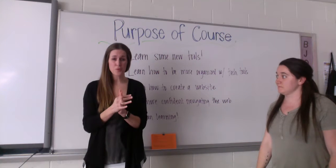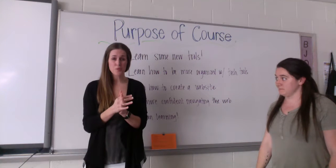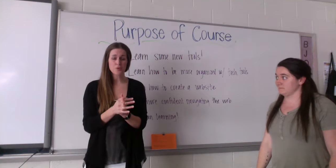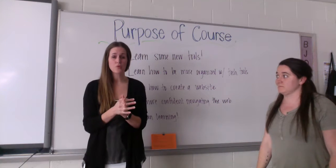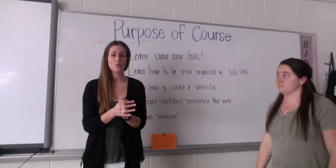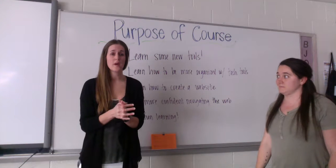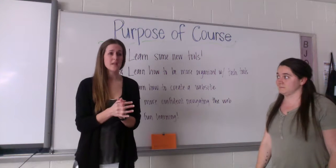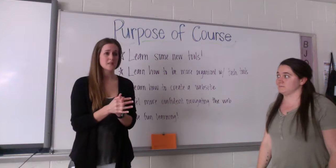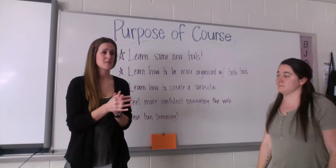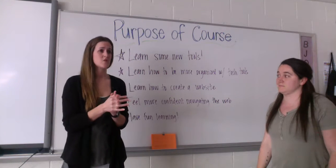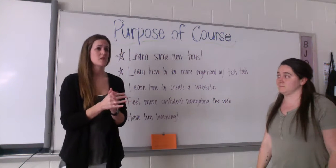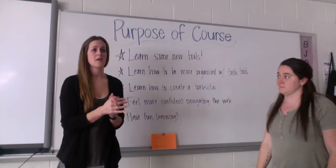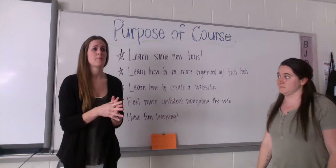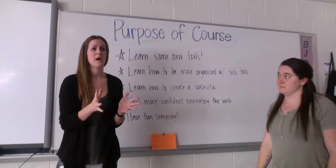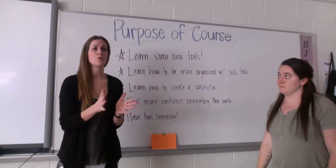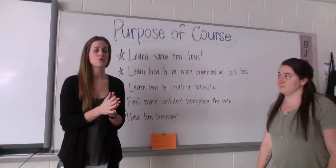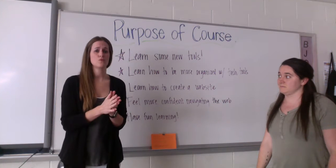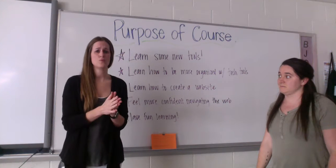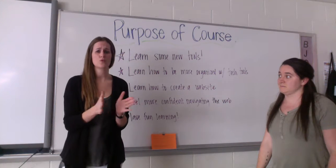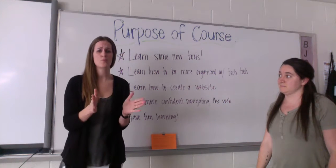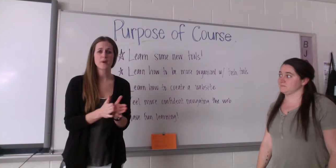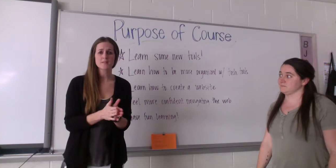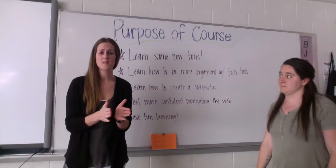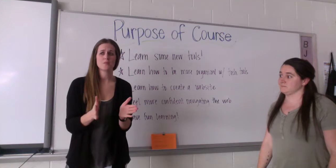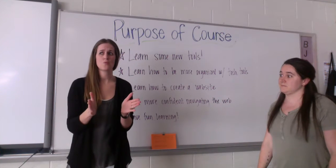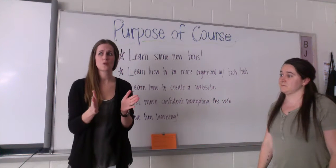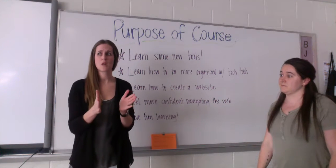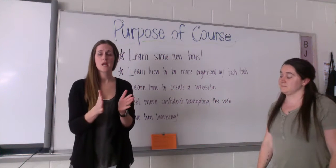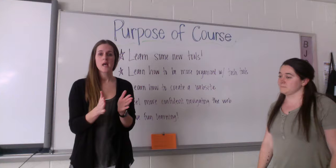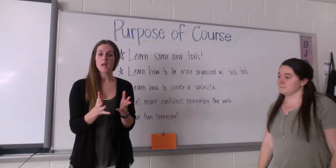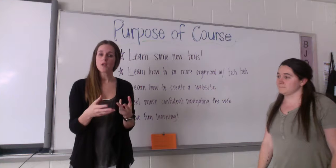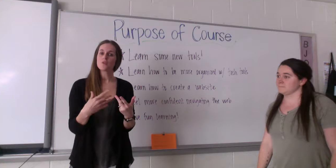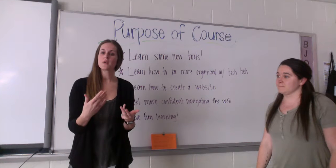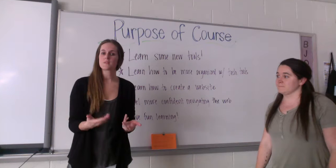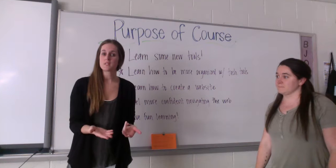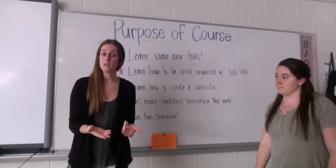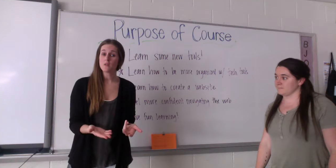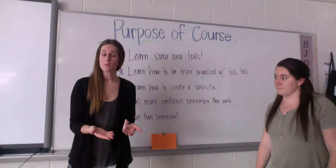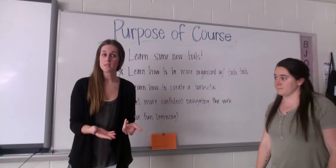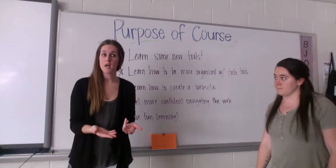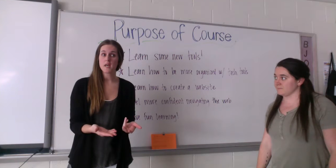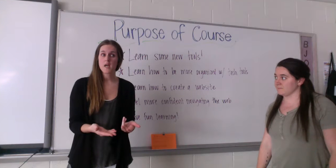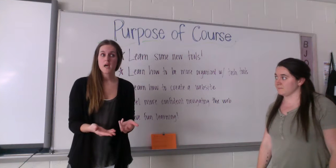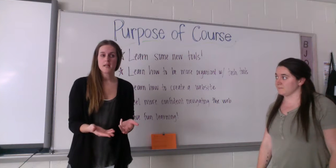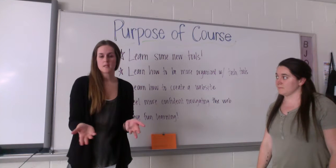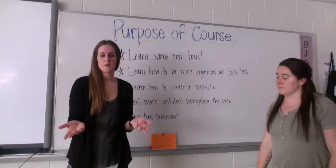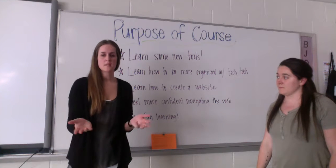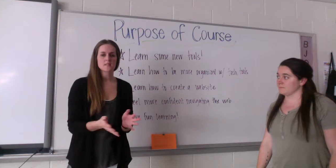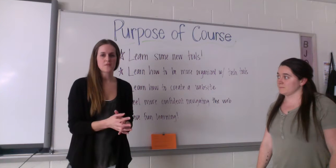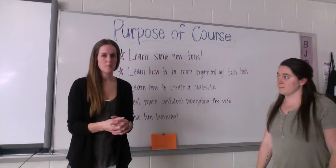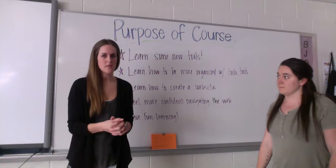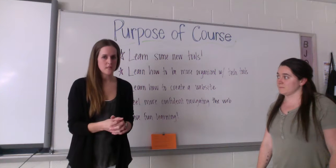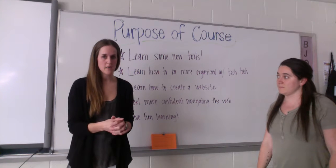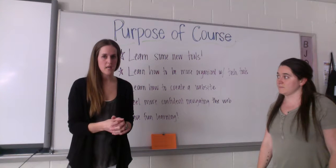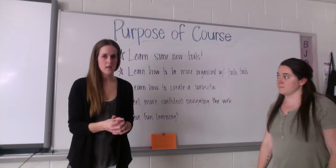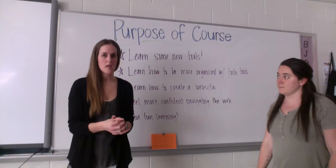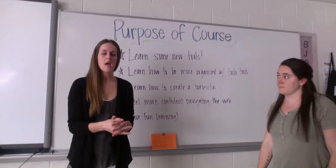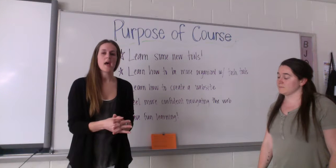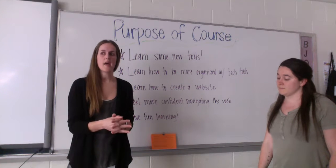really, really cool ways, such as like Powtoons or Prezzies, and I know you guys have seen those done, and sometimes that stuff can be intimidating. And